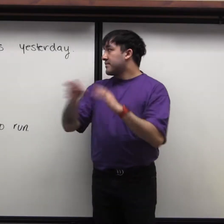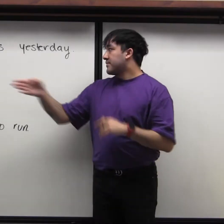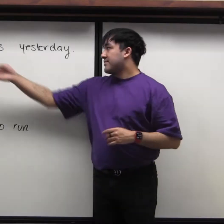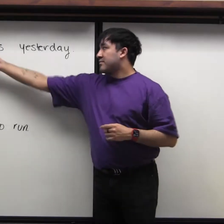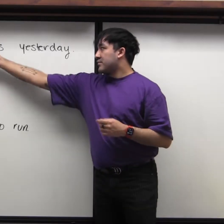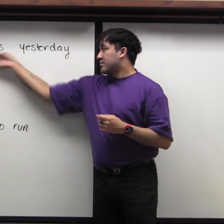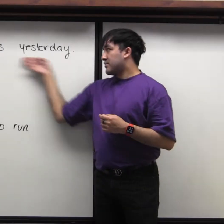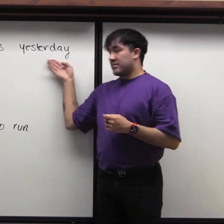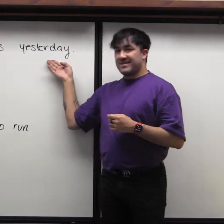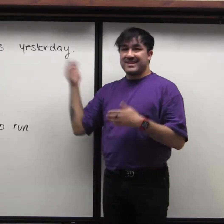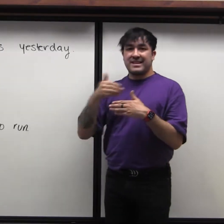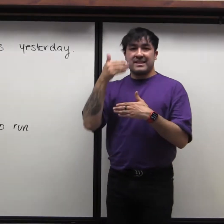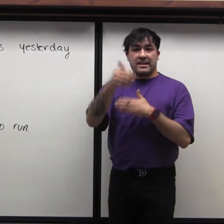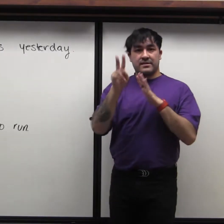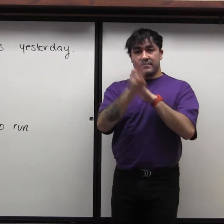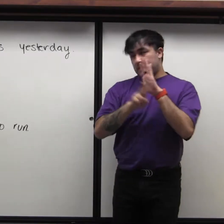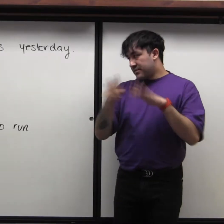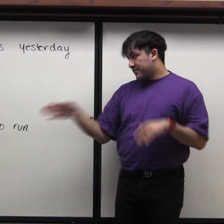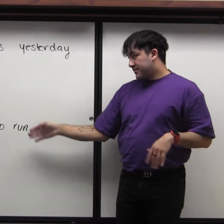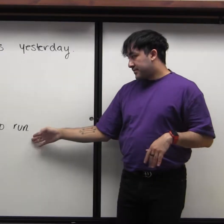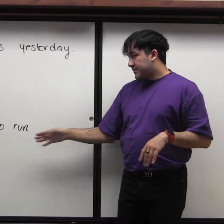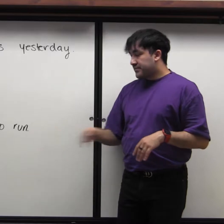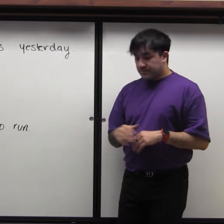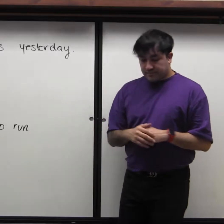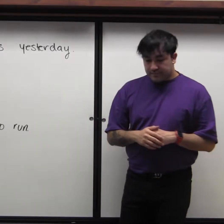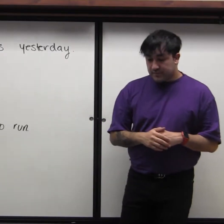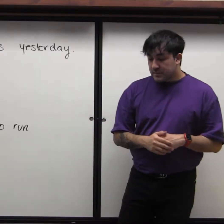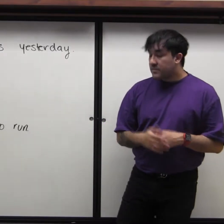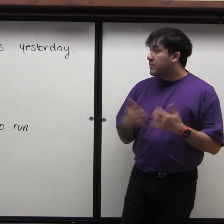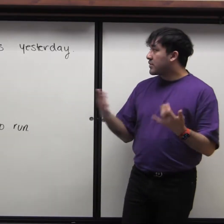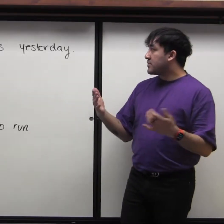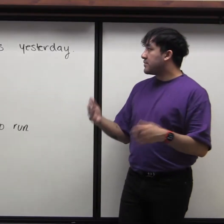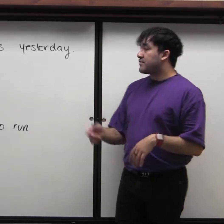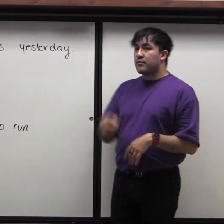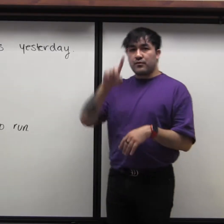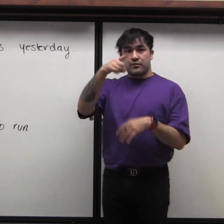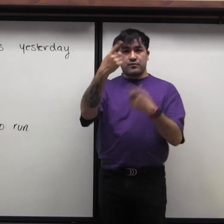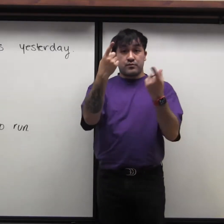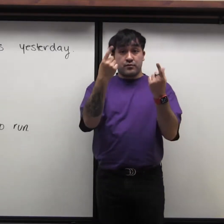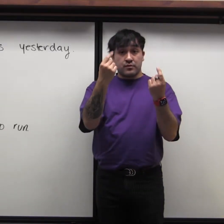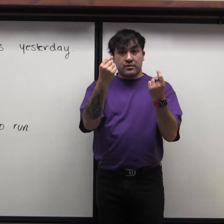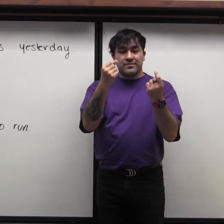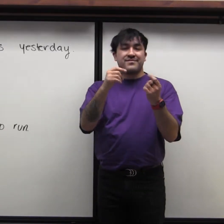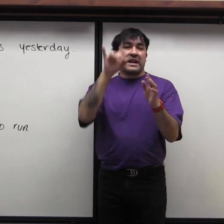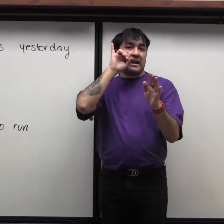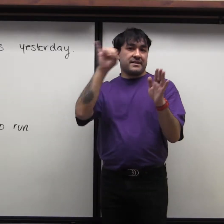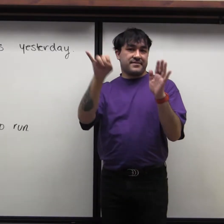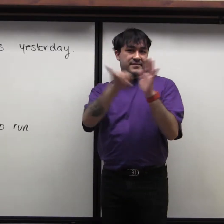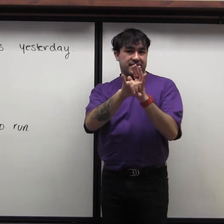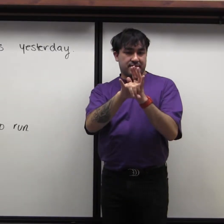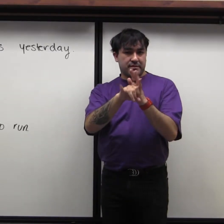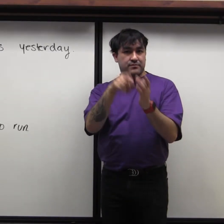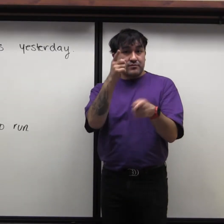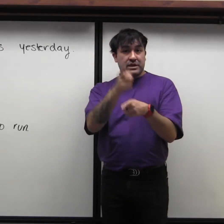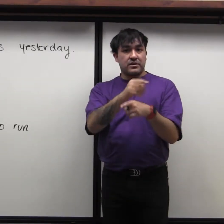this video, we're going to talk about this first se sentence, and the next video we'll do the second sentence. So first, what we always do